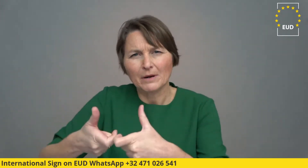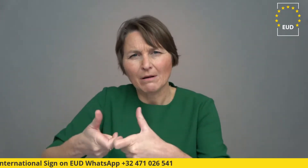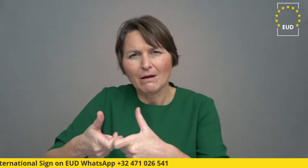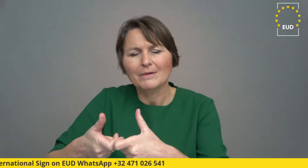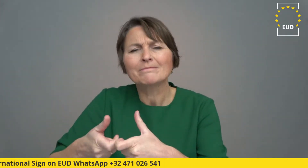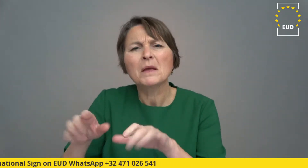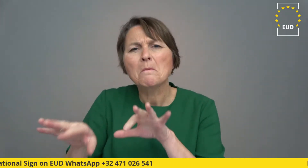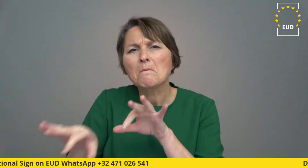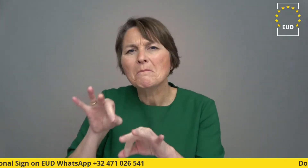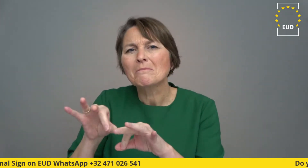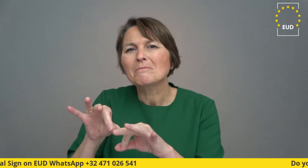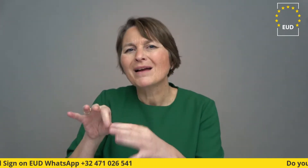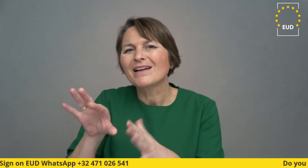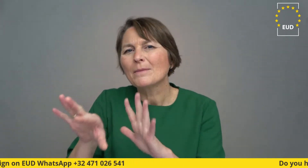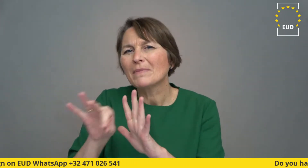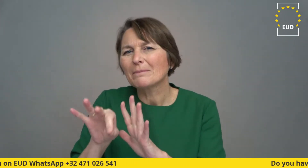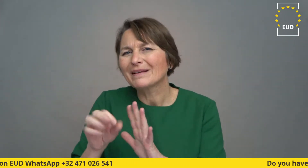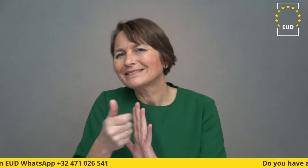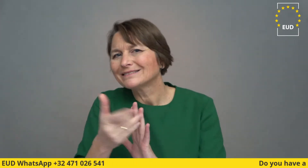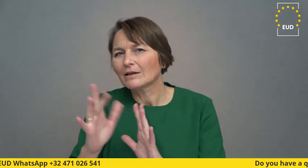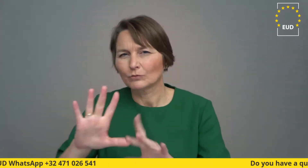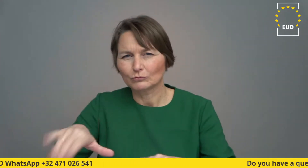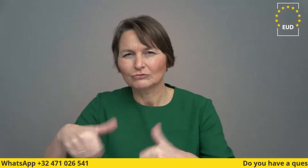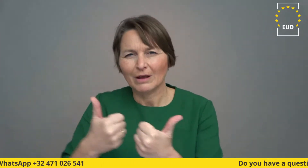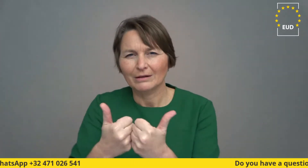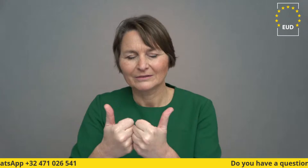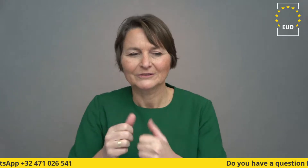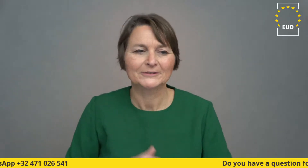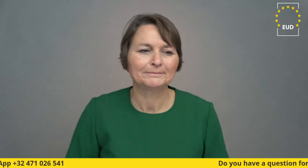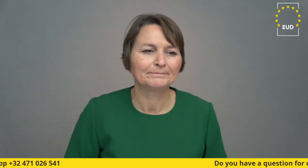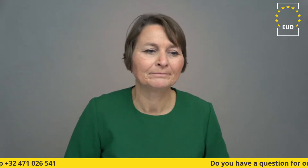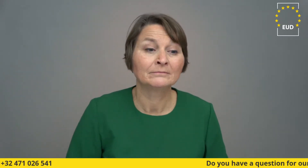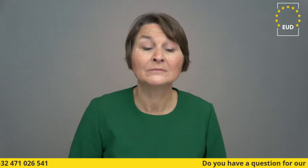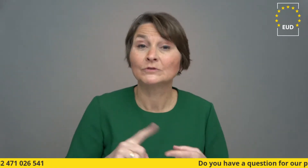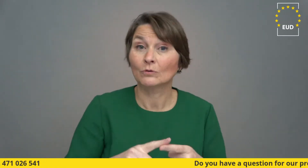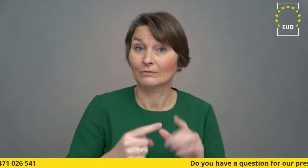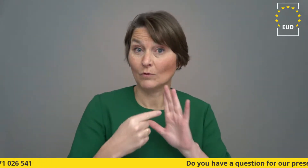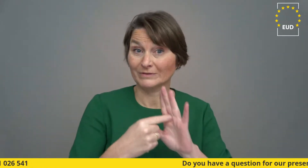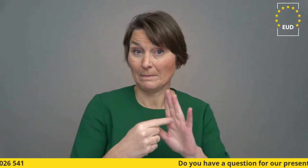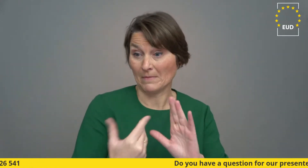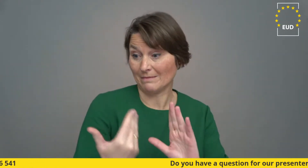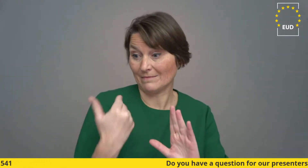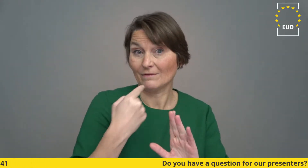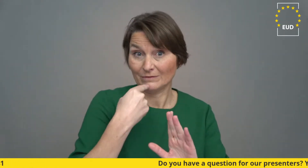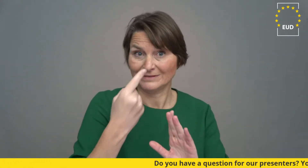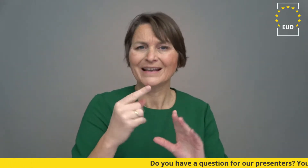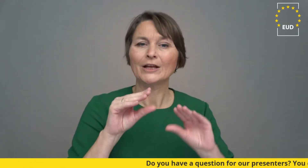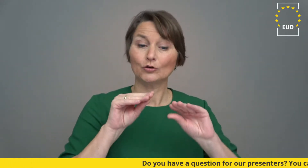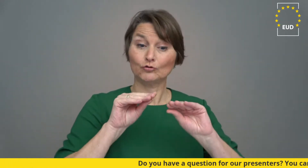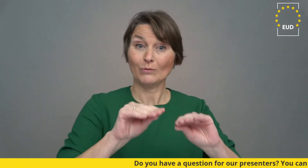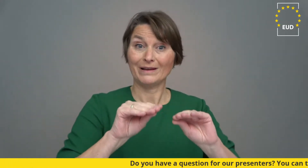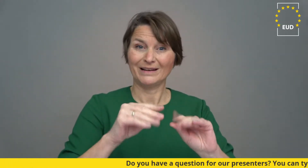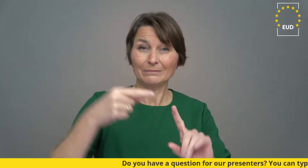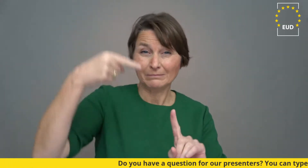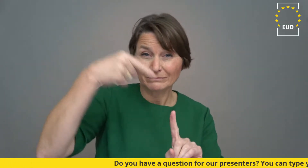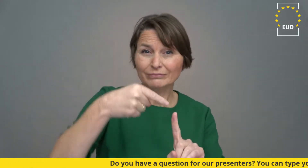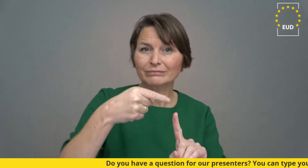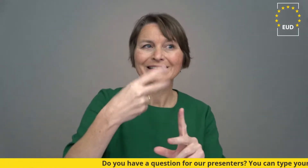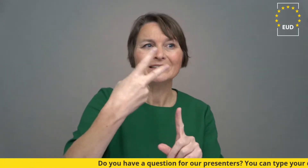So 1 year ago, we had a conference in London, and we looked at these challenges together.